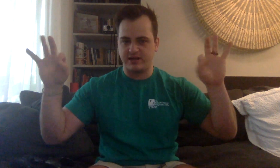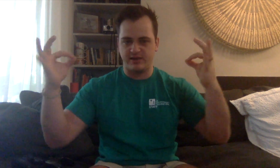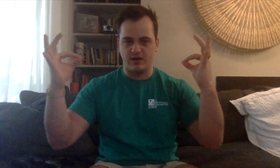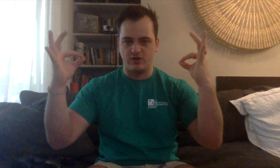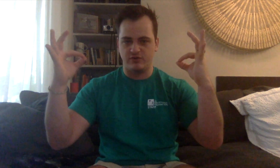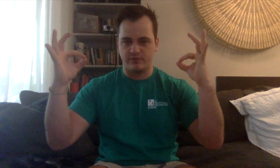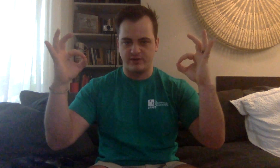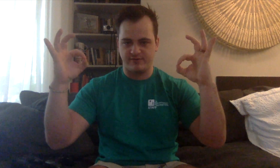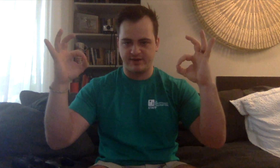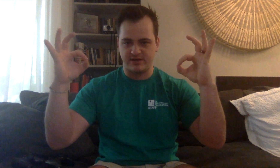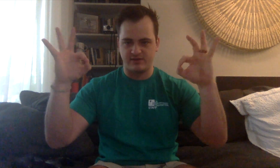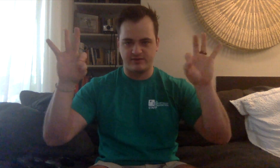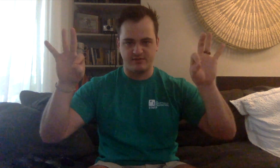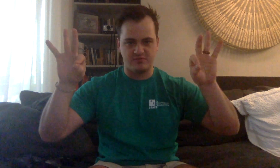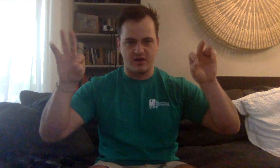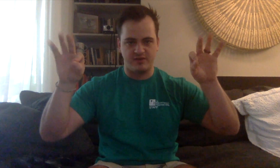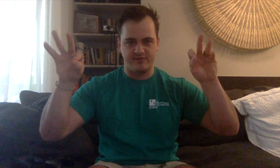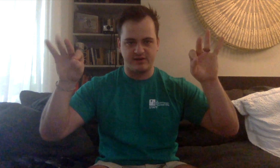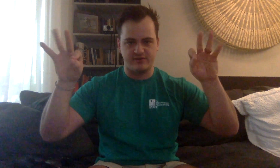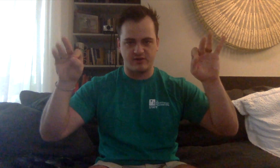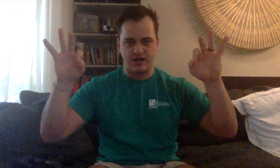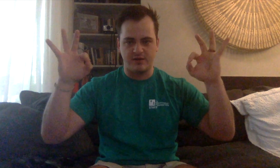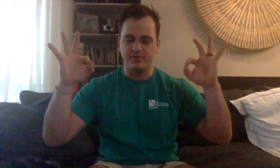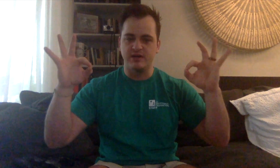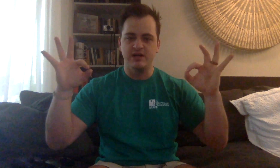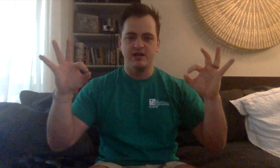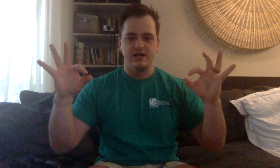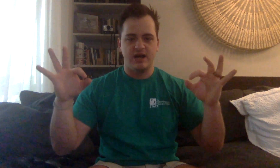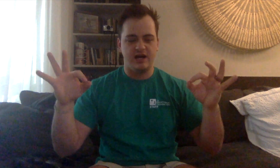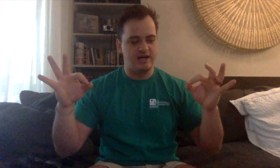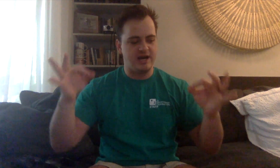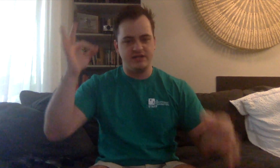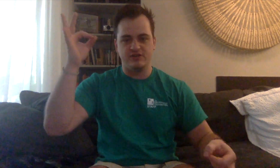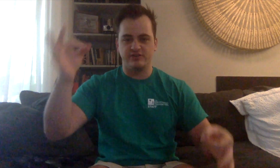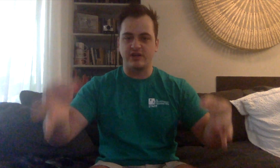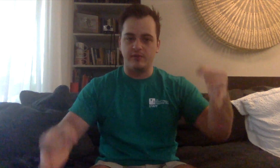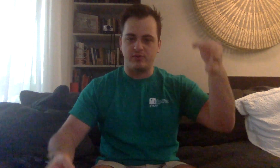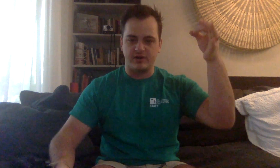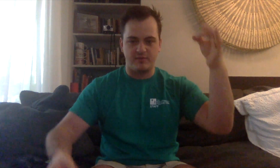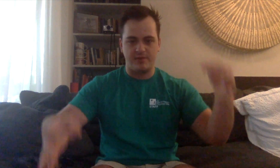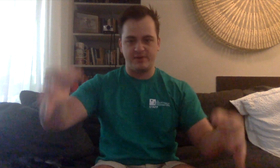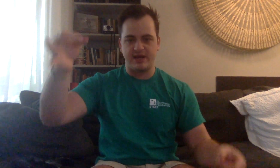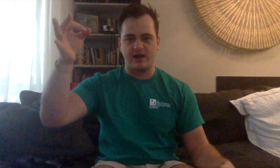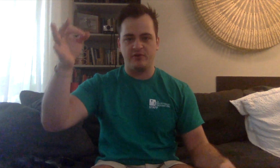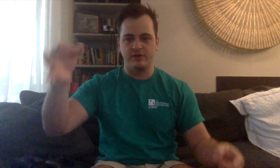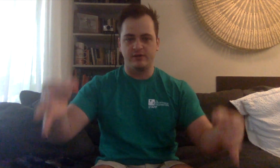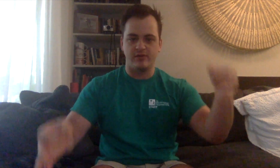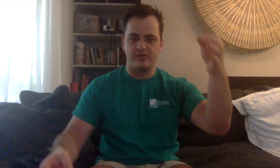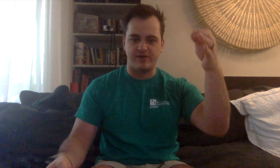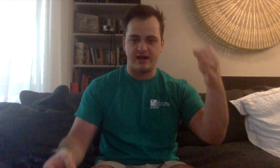the O's with your fingers. Other fingers are up. And you're just going to bring them up and down to the side of